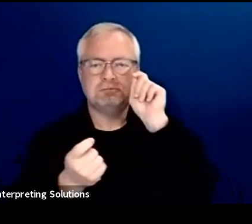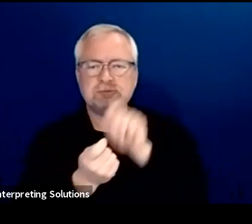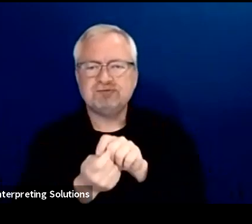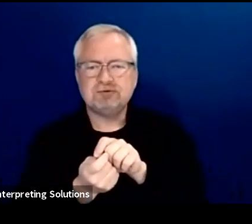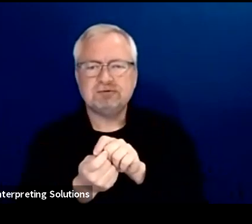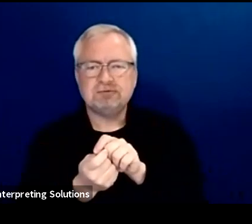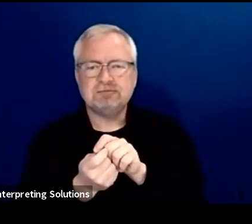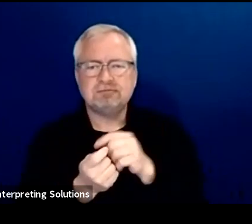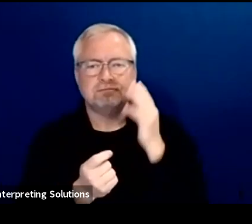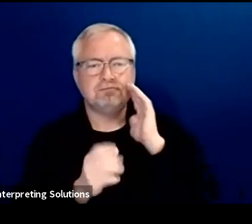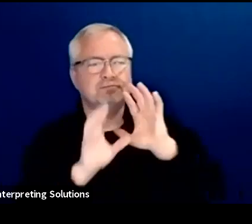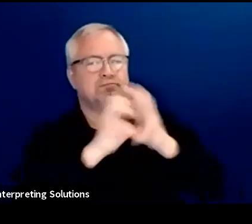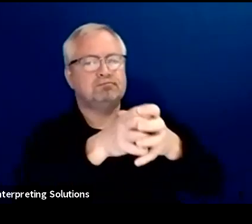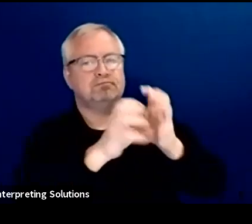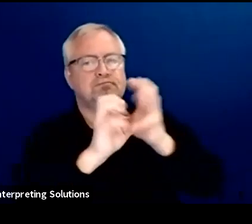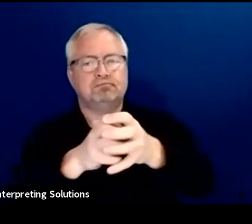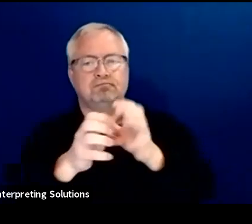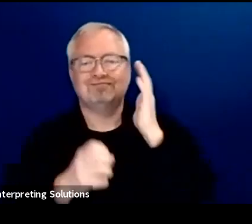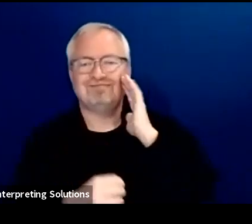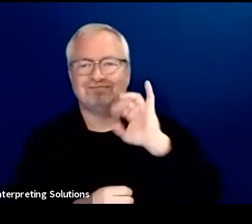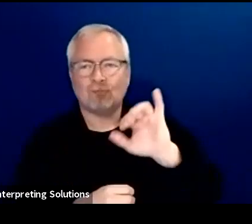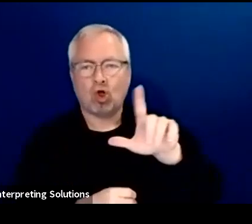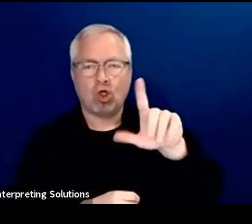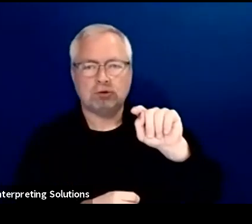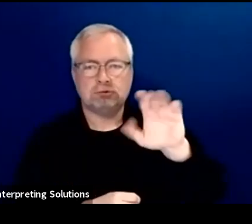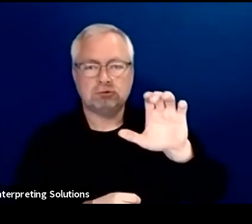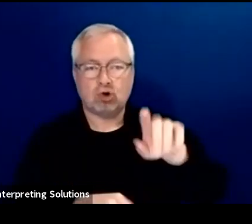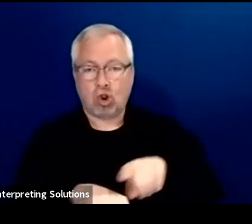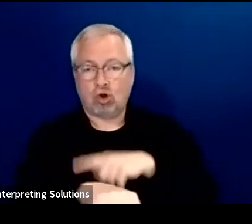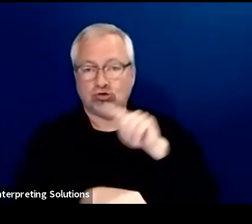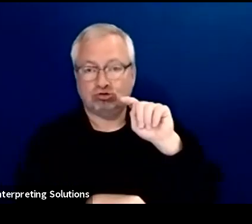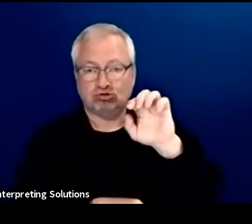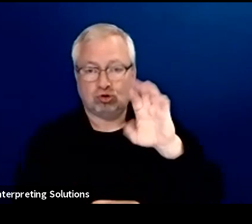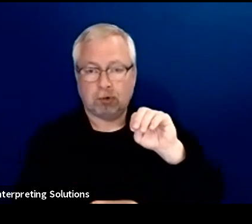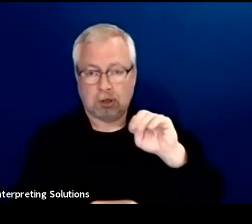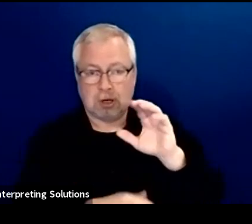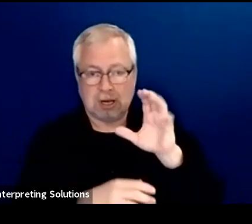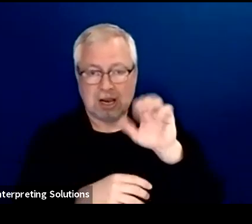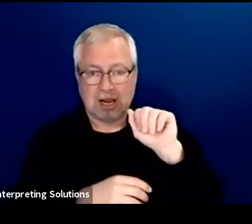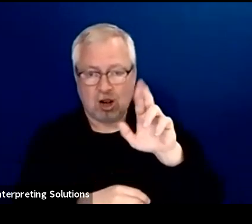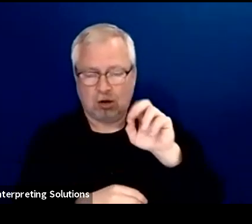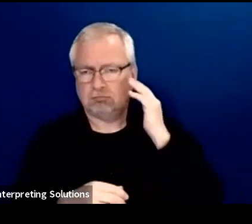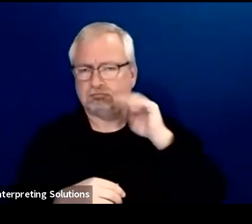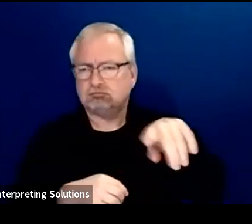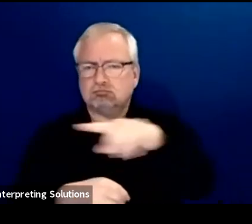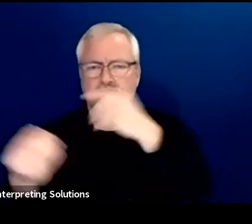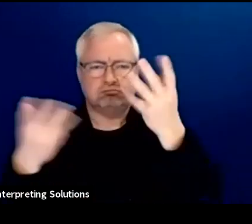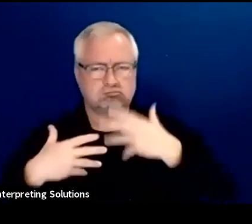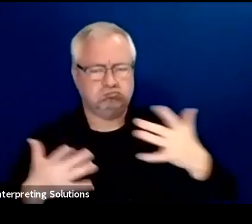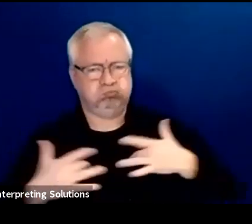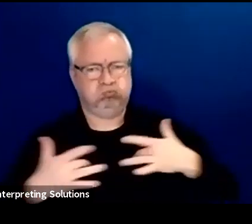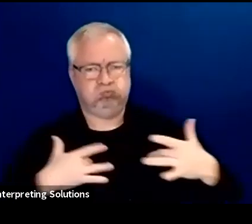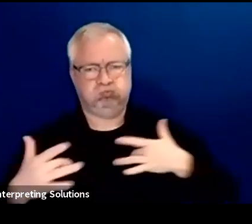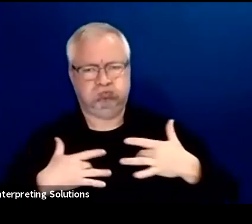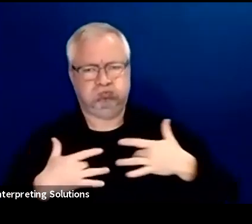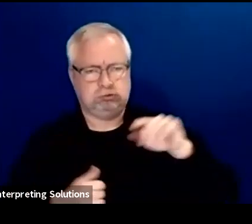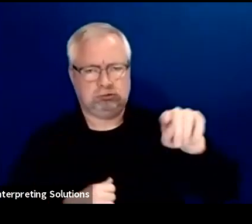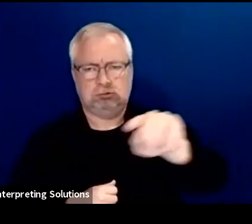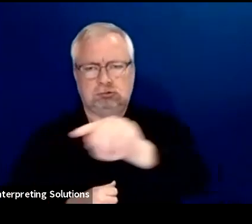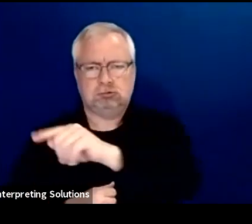facilities, long-term care facilities. I'm hearing a lot of concern from those long-term care facilities about how people